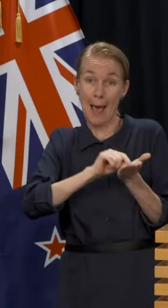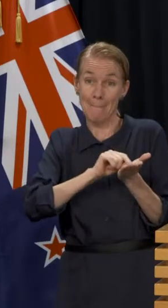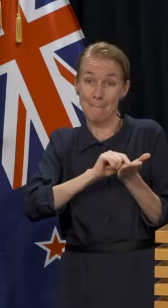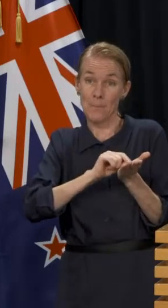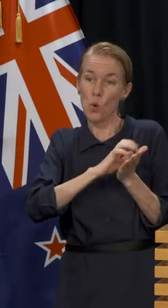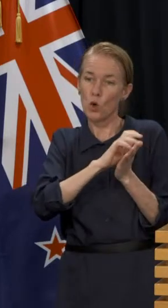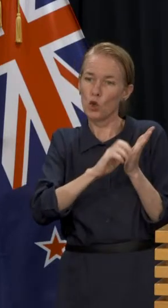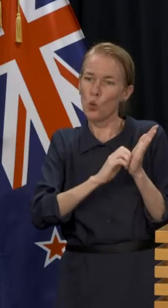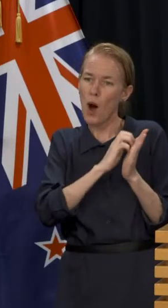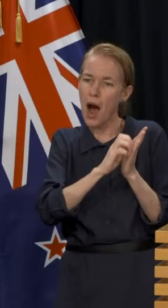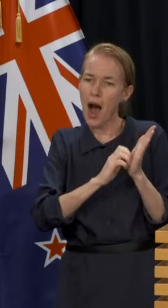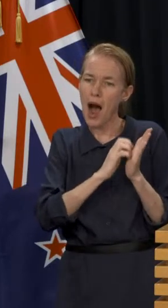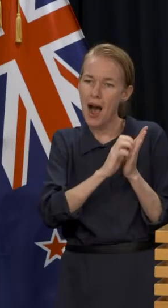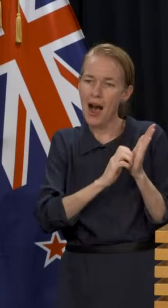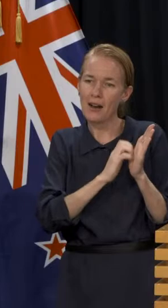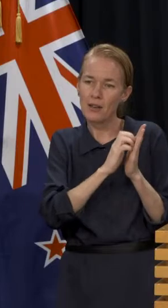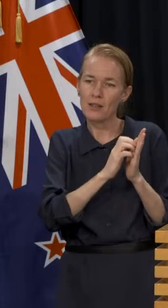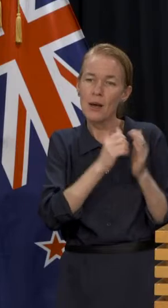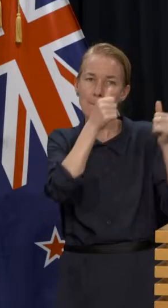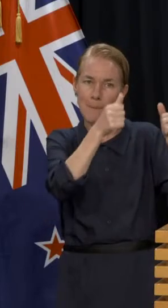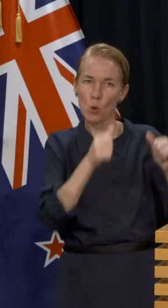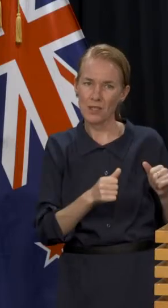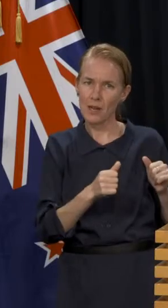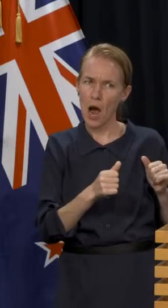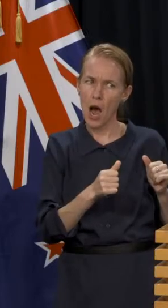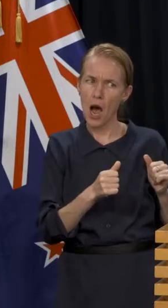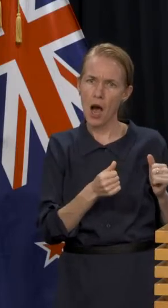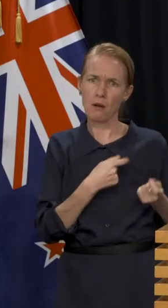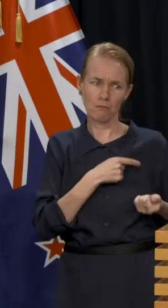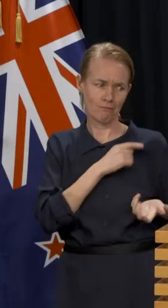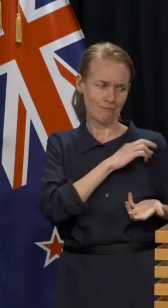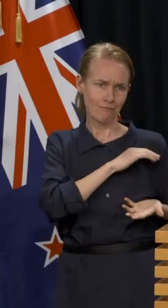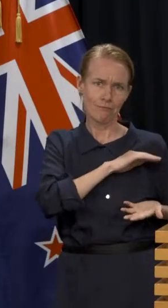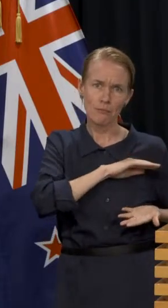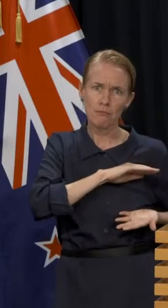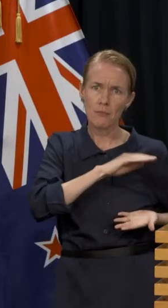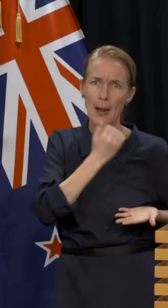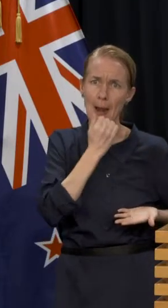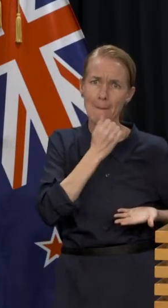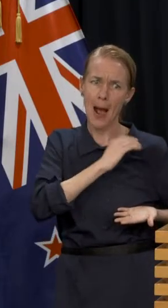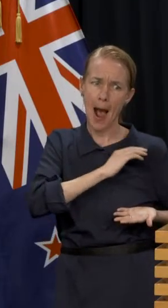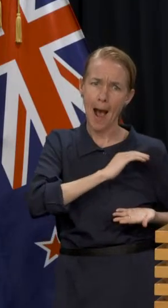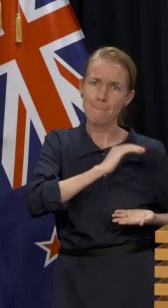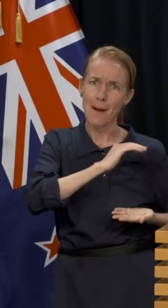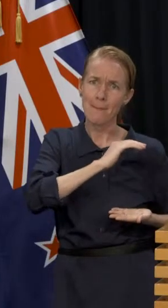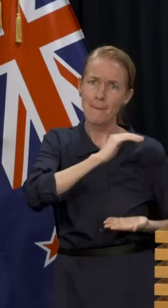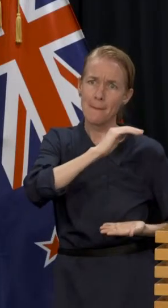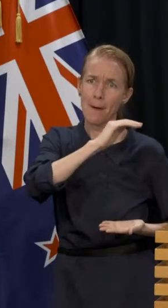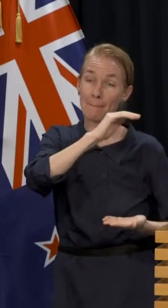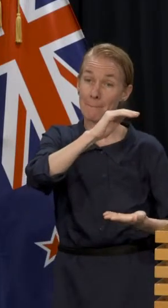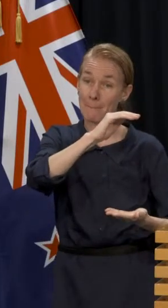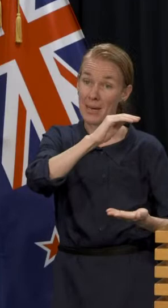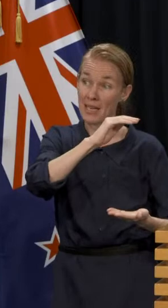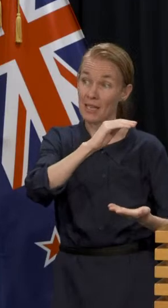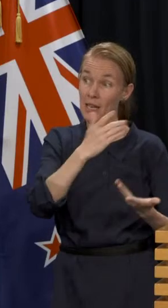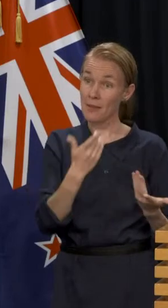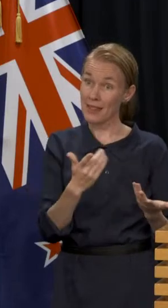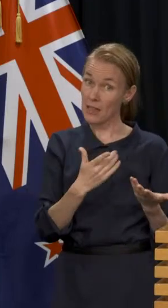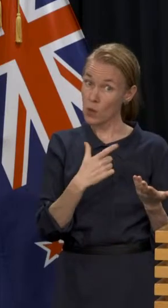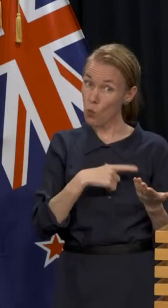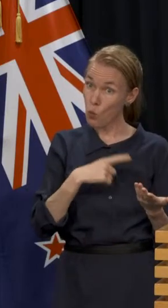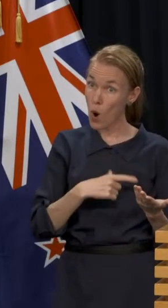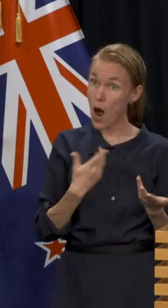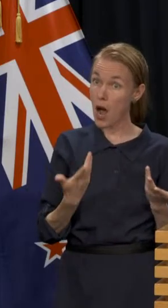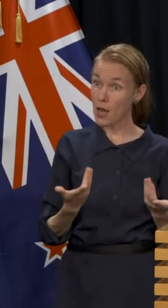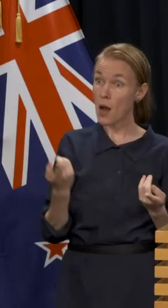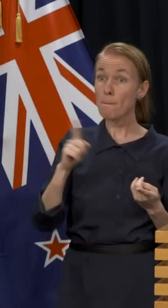And that's more than double what even that spike a few weeks ago when both you and the Prime Minister were arguing for the app. Is that because more people are using it, or was there